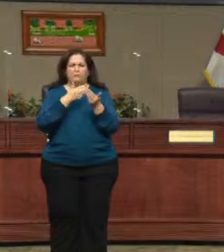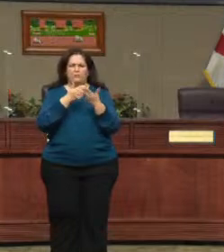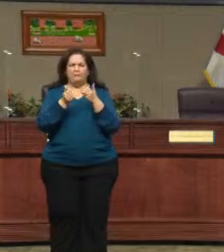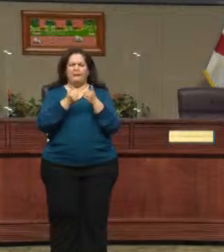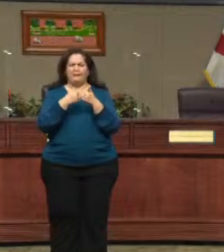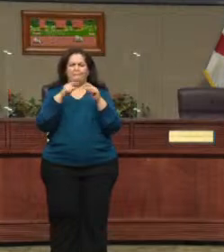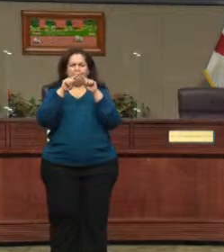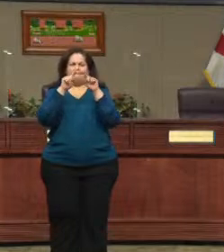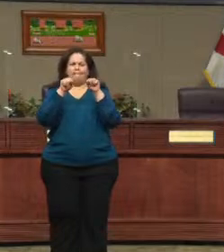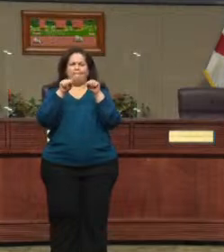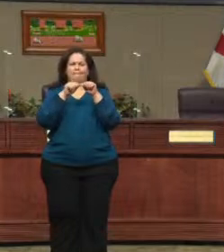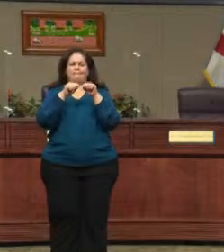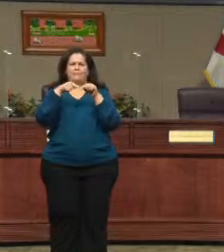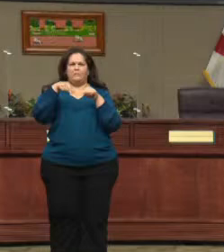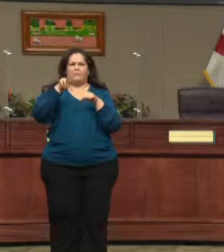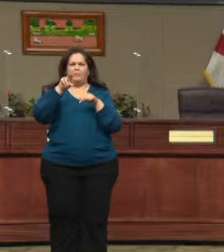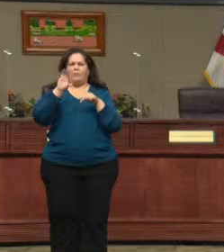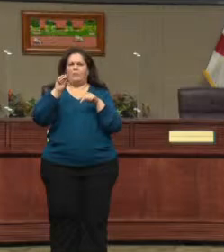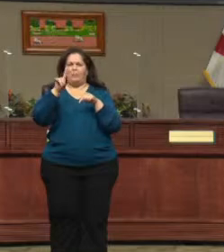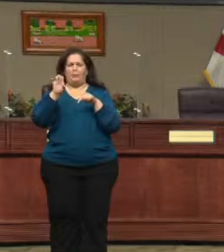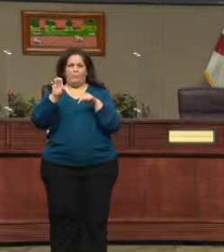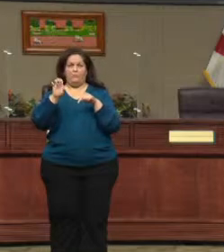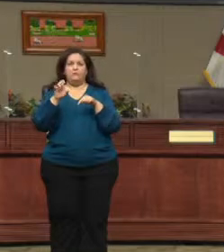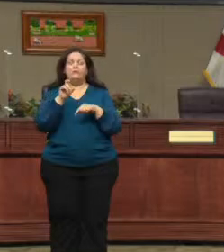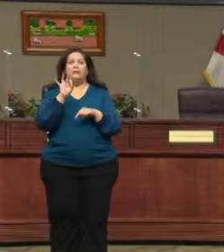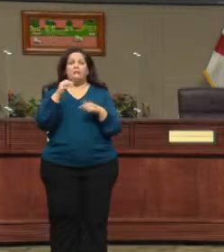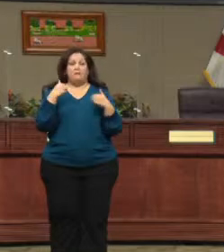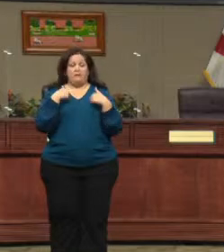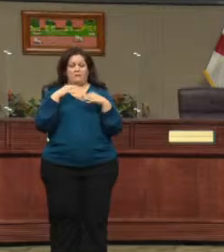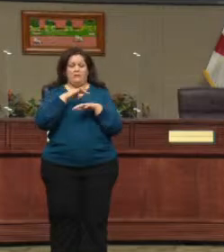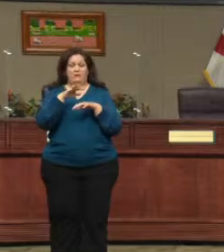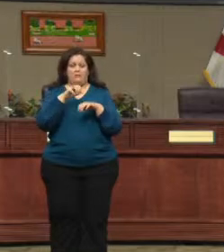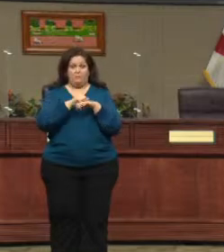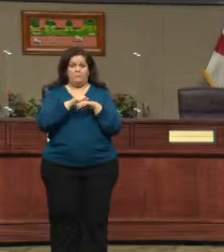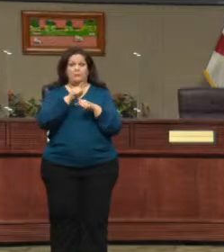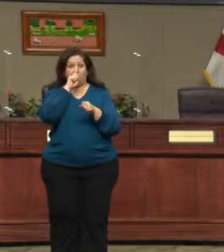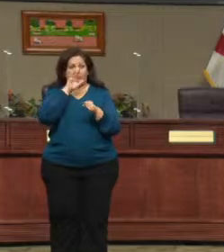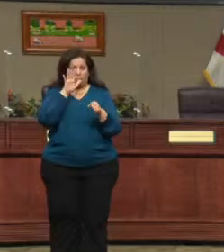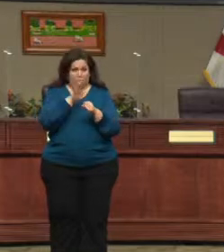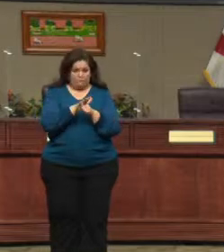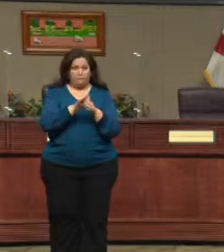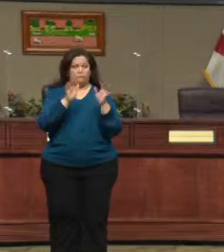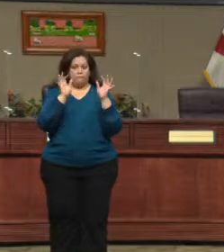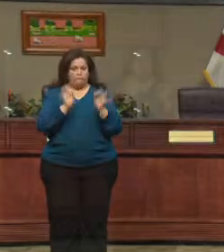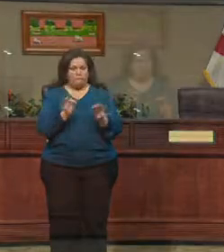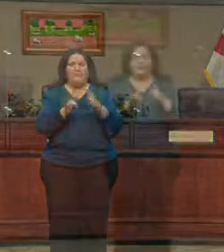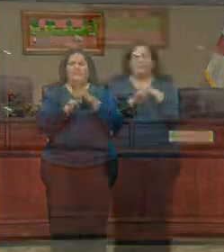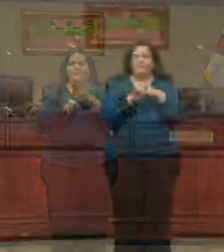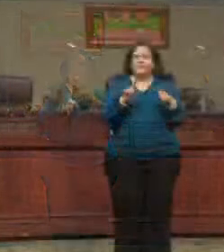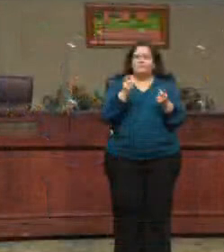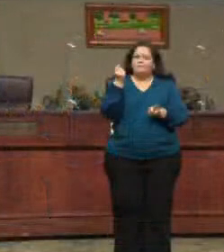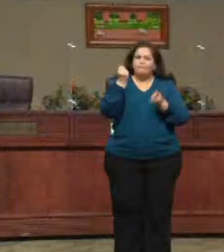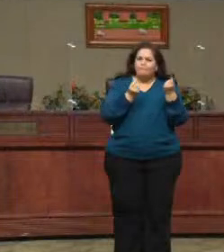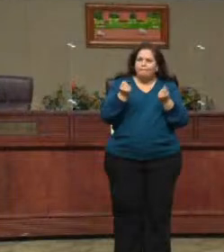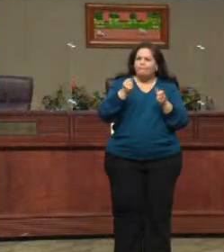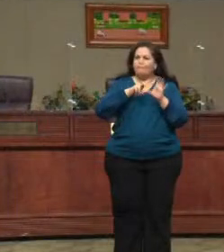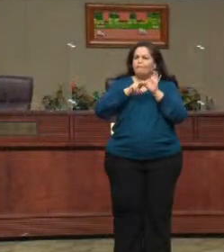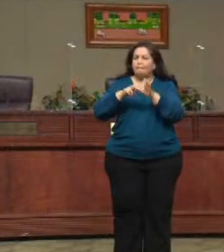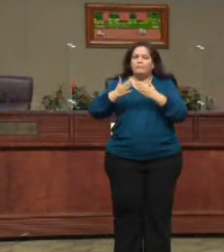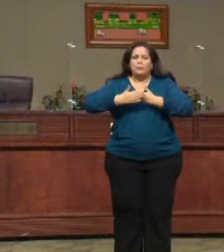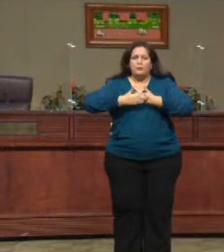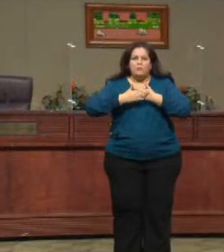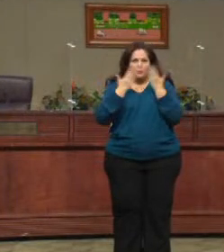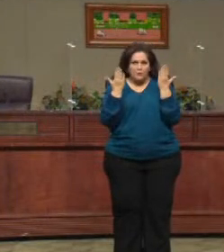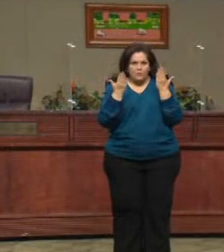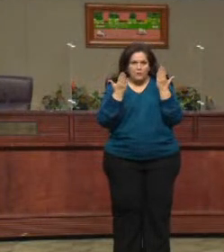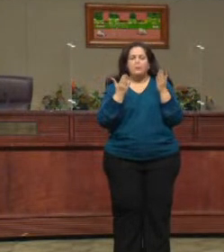details. If you have a confirmed appointment and do not have means of transportation to the